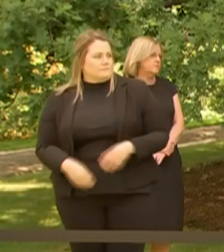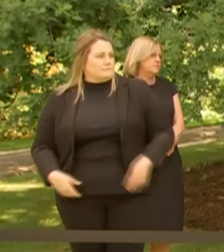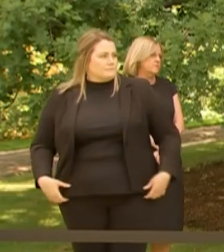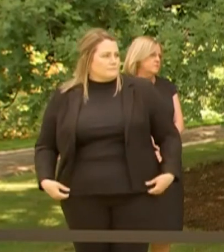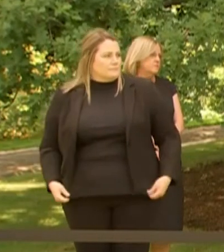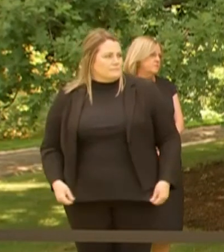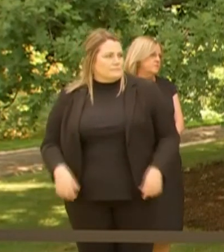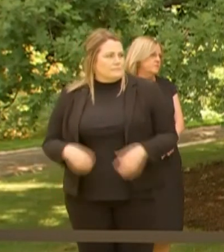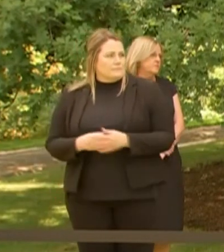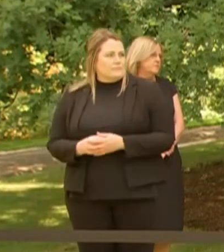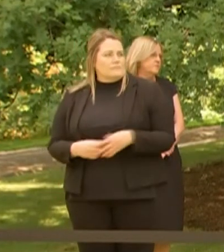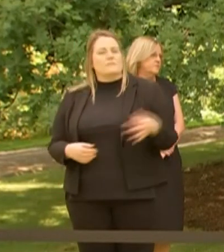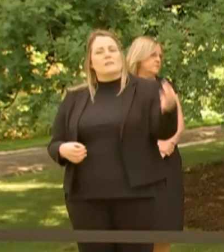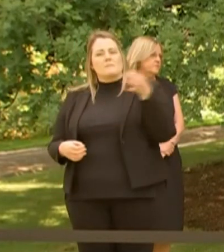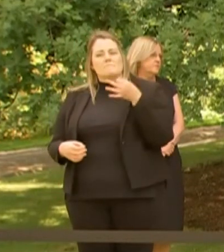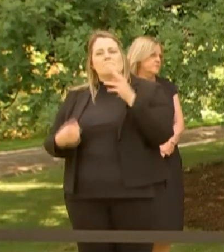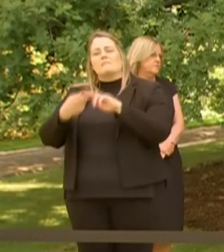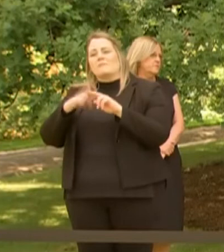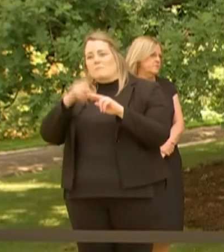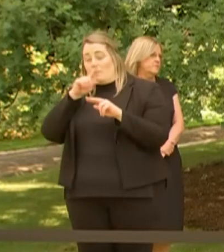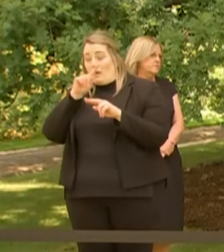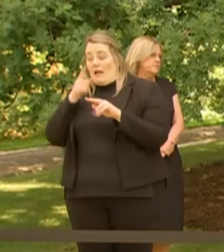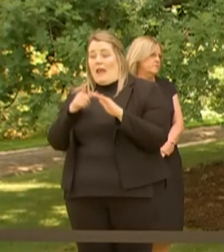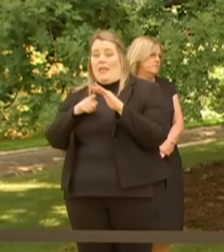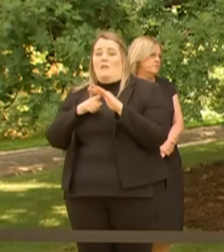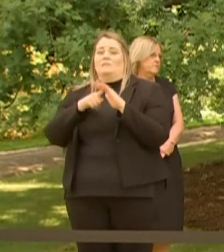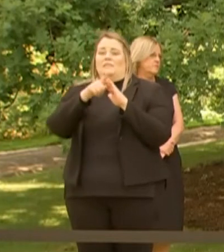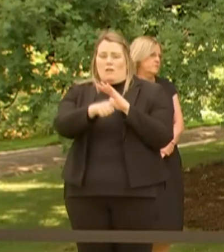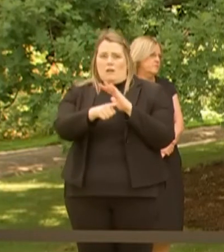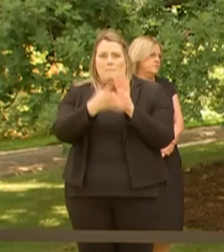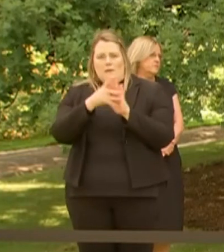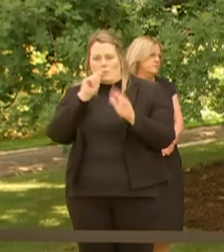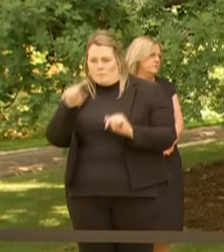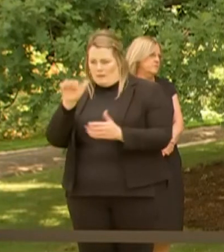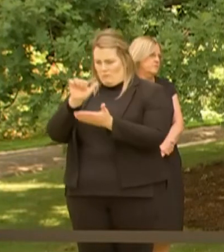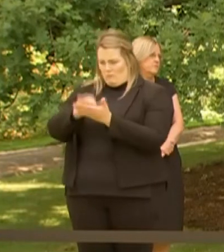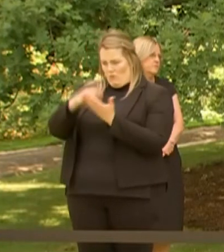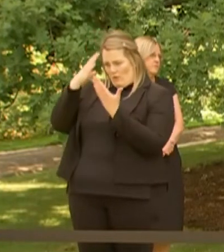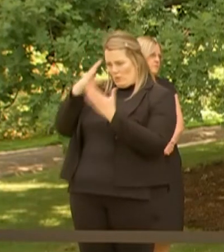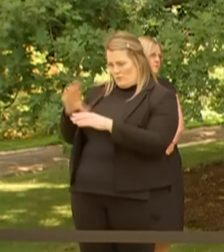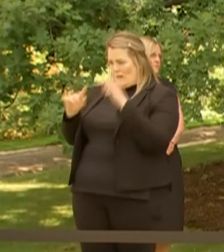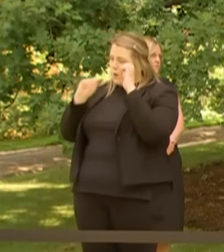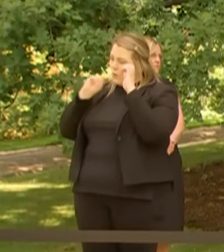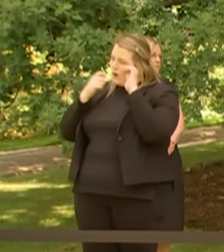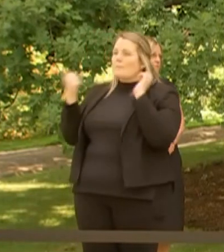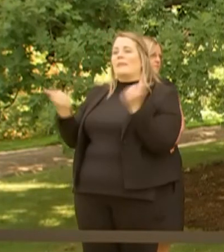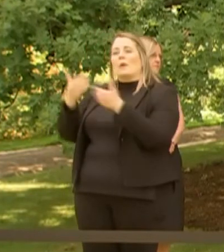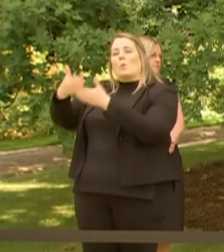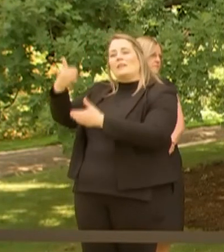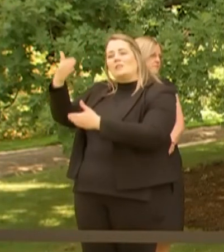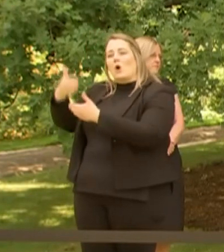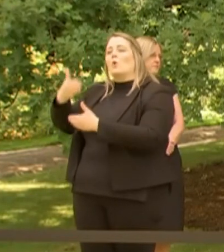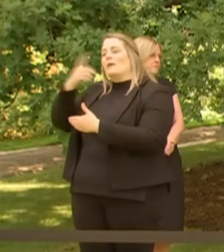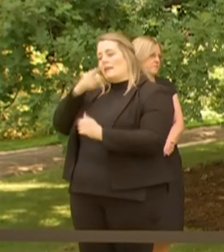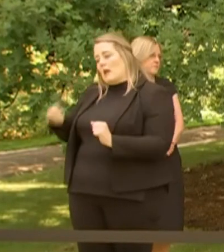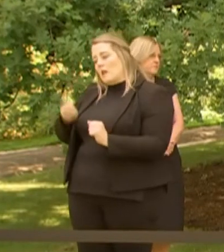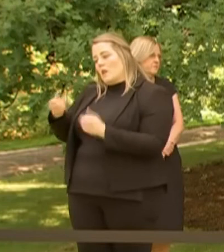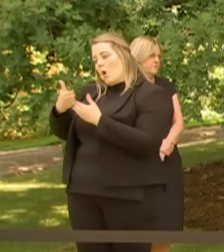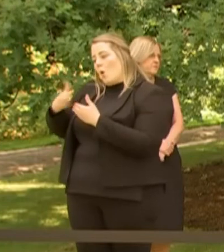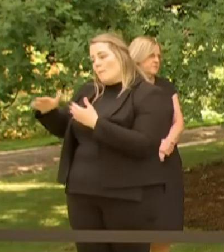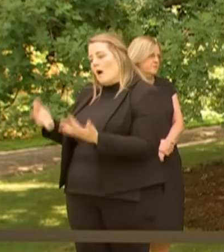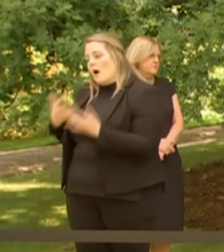hotel rooms that you've been taking, so announcing natural light access to being able to open windows, that kind of thing? Yeah, we've tried our